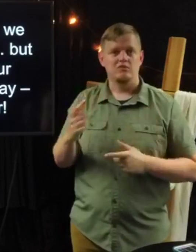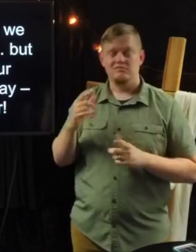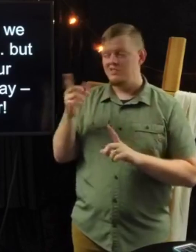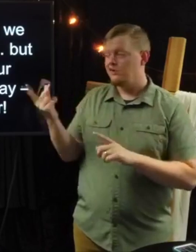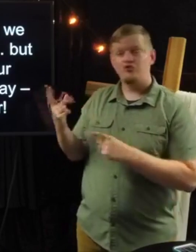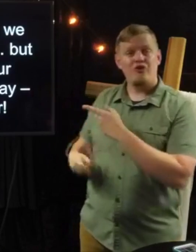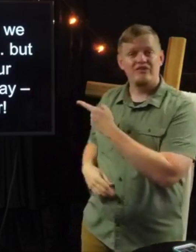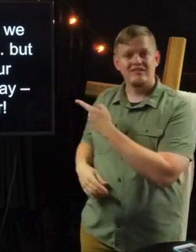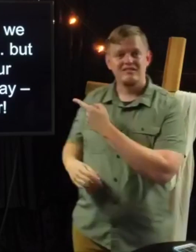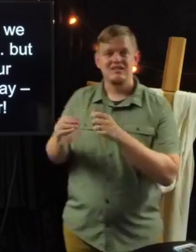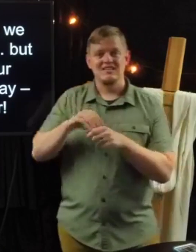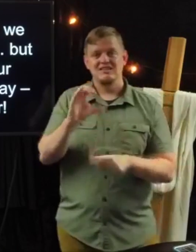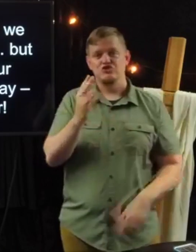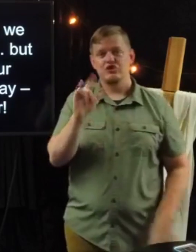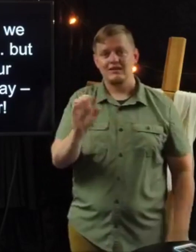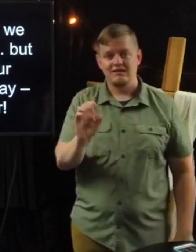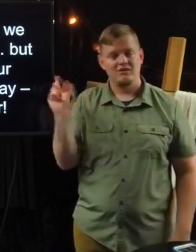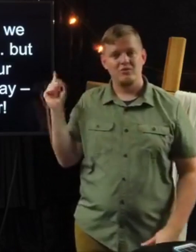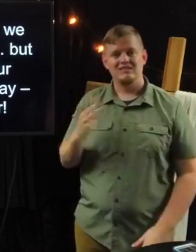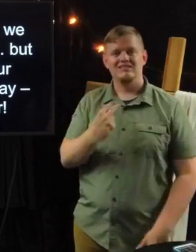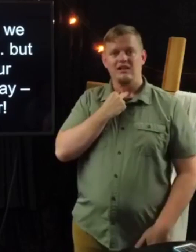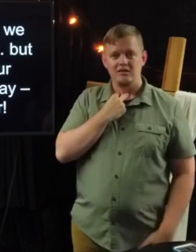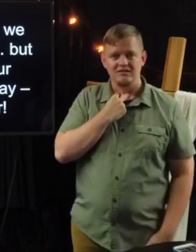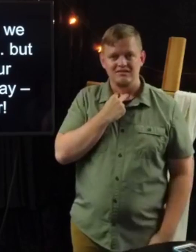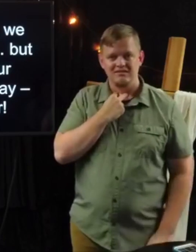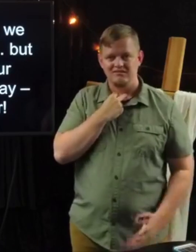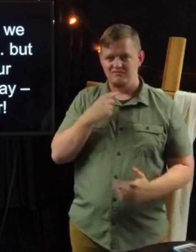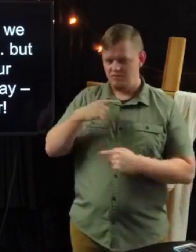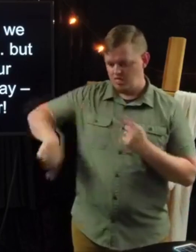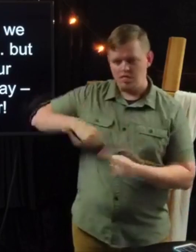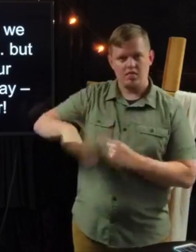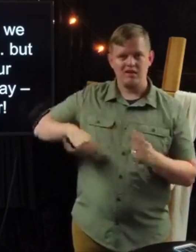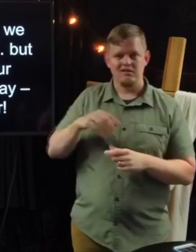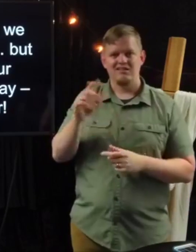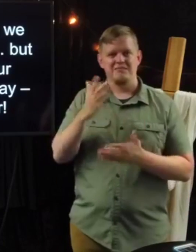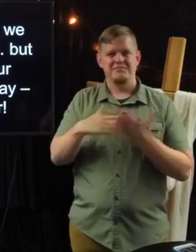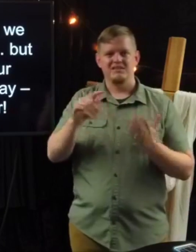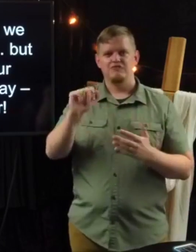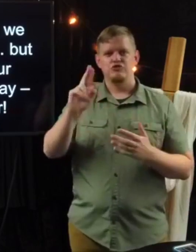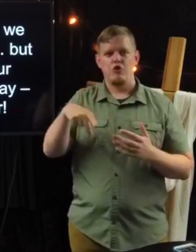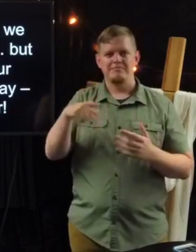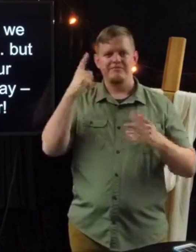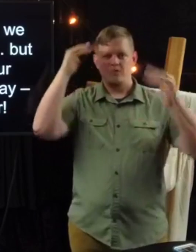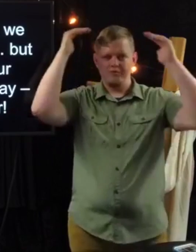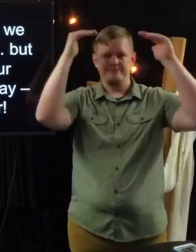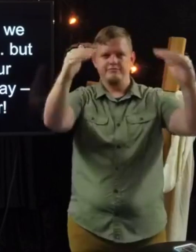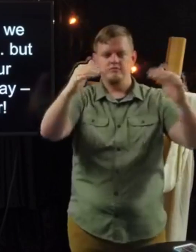man's life looks like. We saw the dog here. This was actually in Chile, and he was stuck. He was all wrapped up in some tarp.